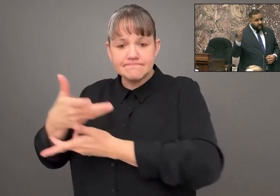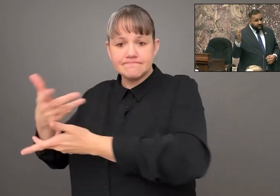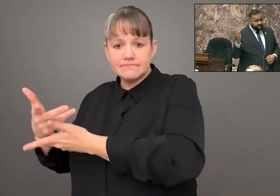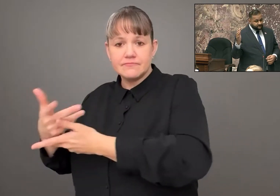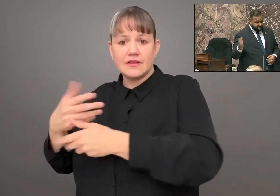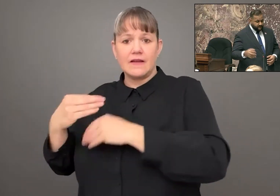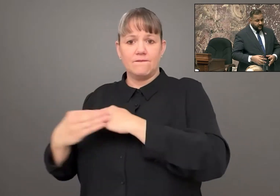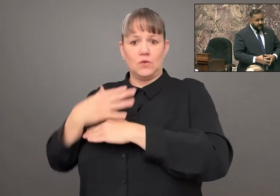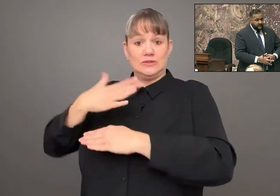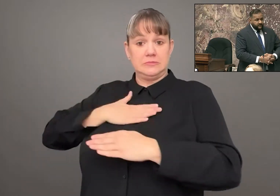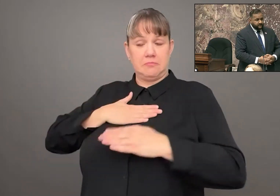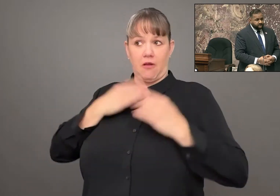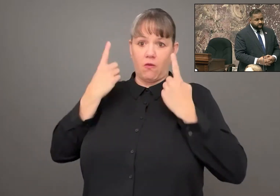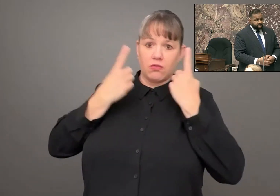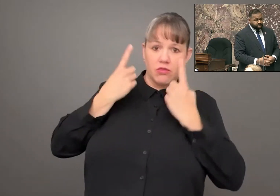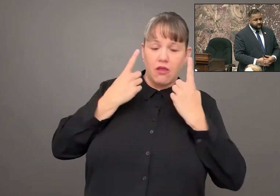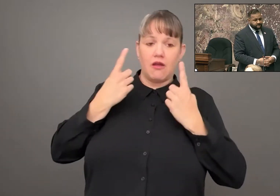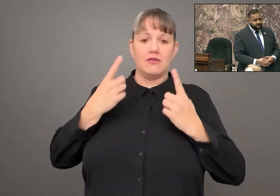So I will